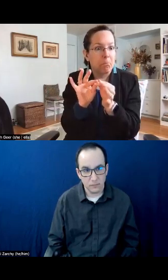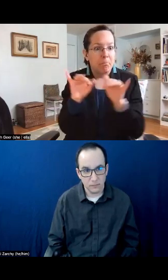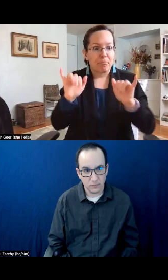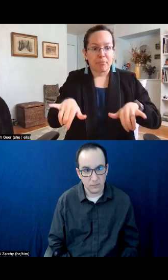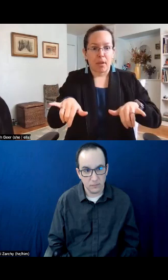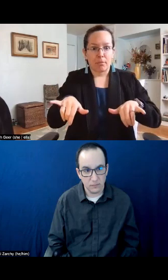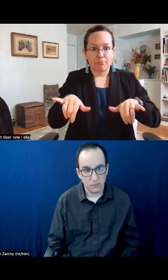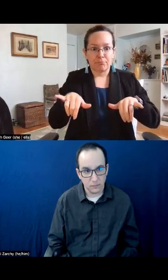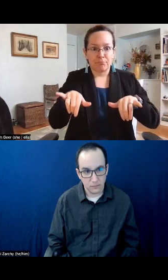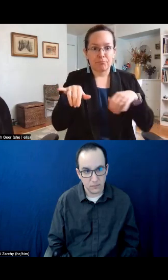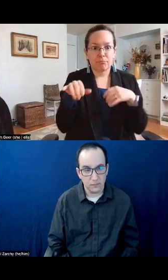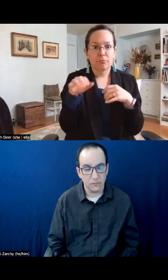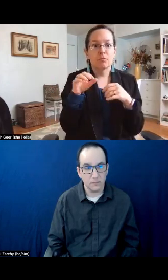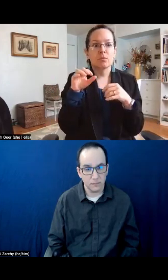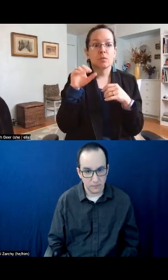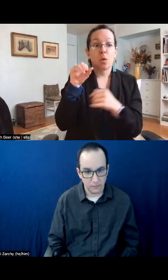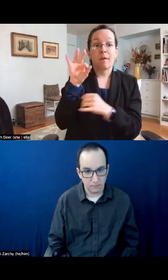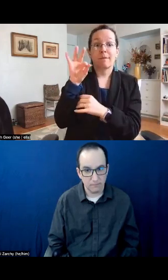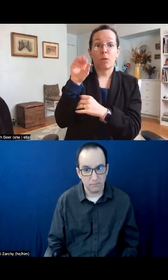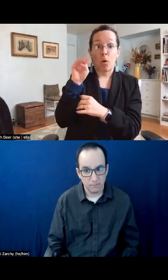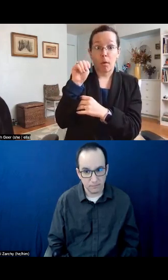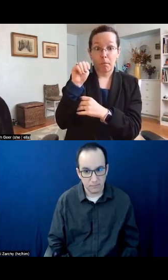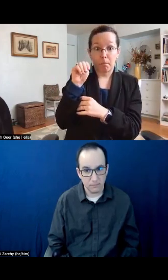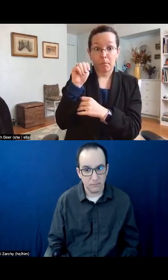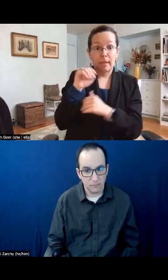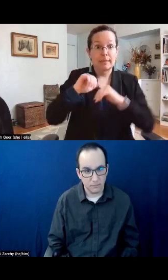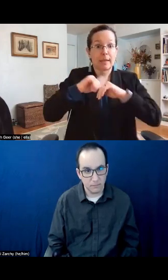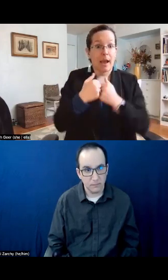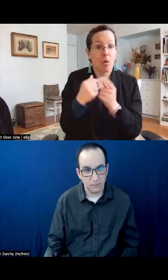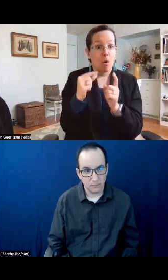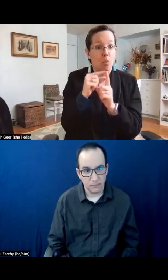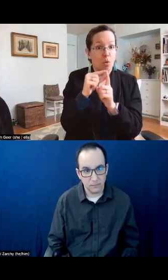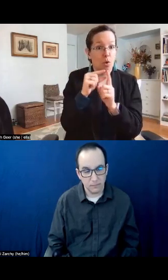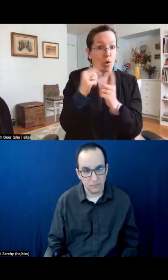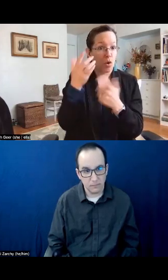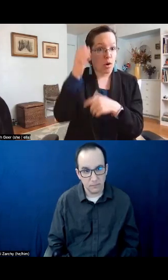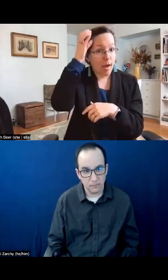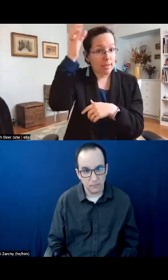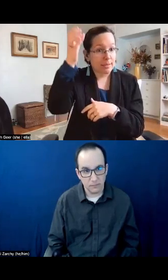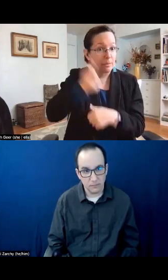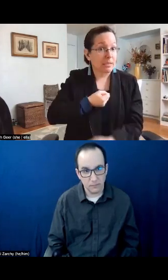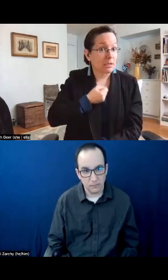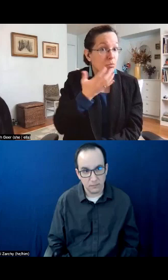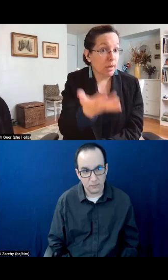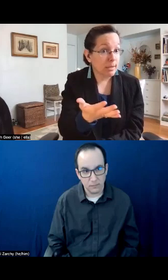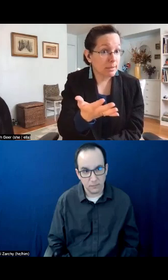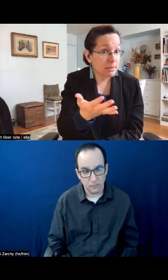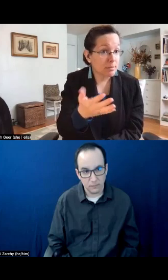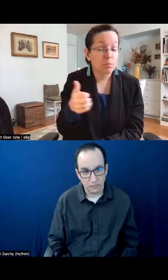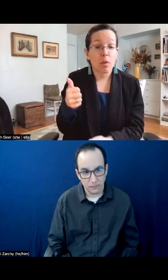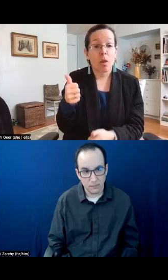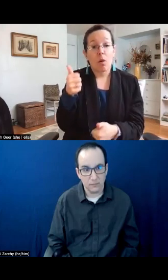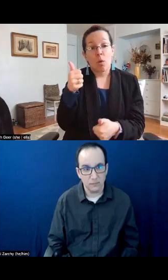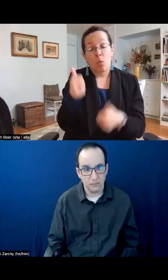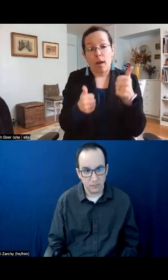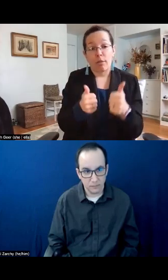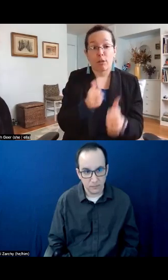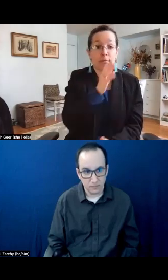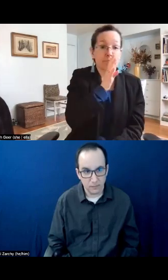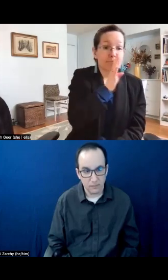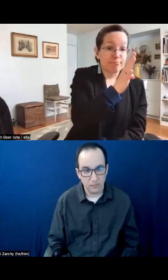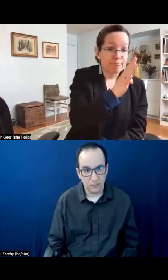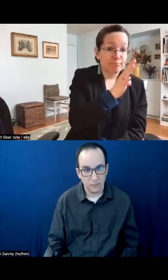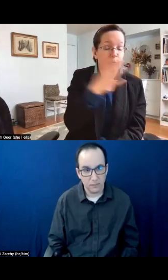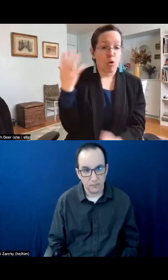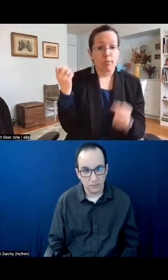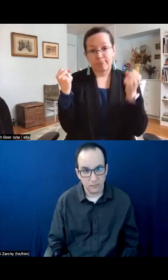again within a particular context, this will create that form meaning pair for them, by which they'll then file that into their lexicon as